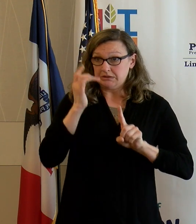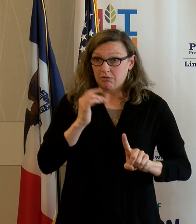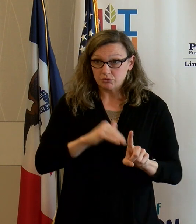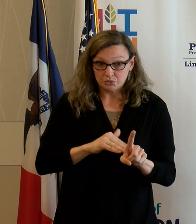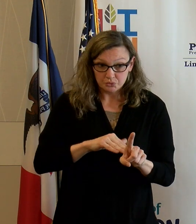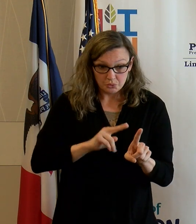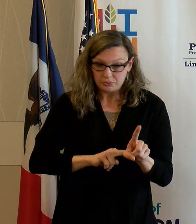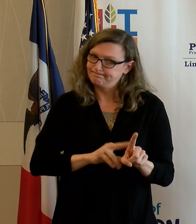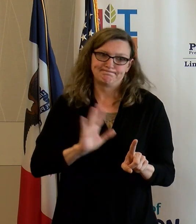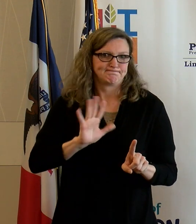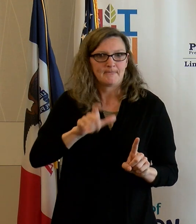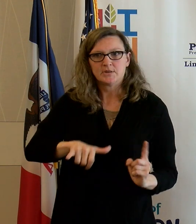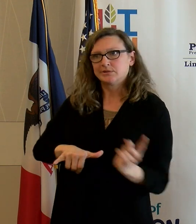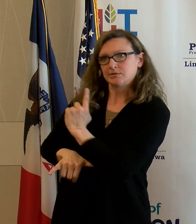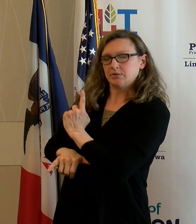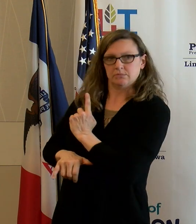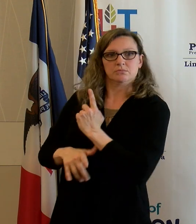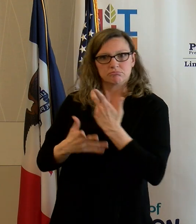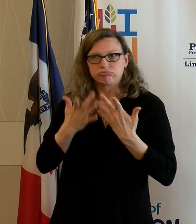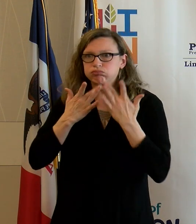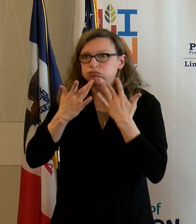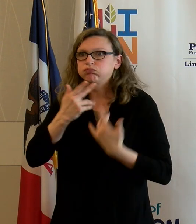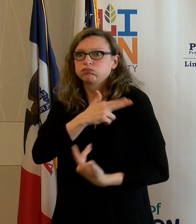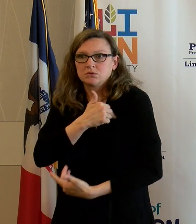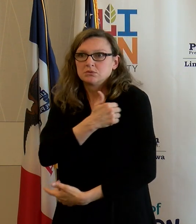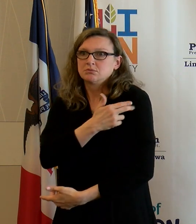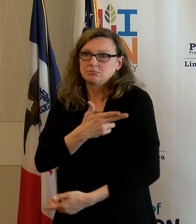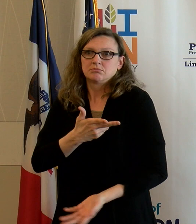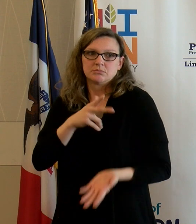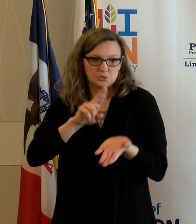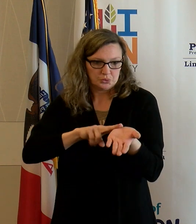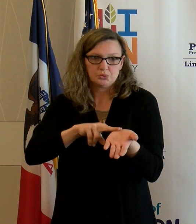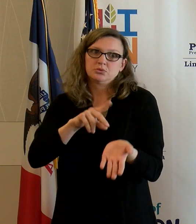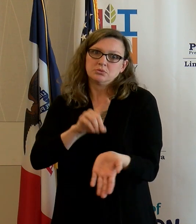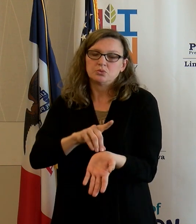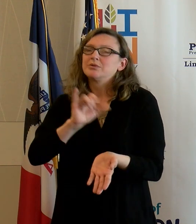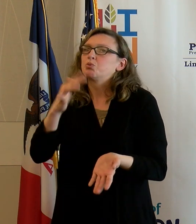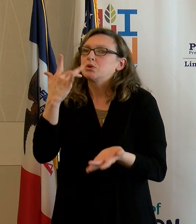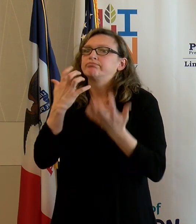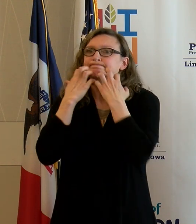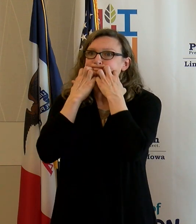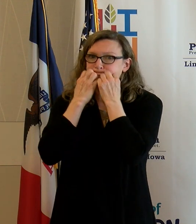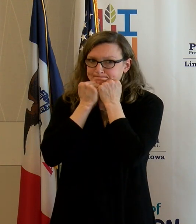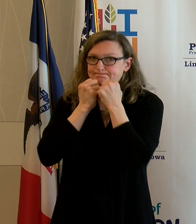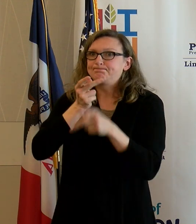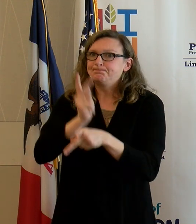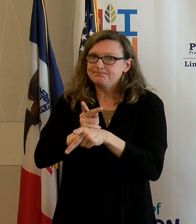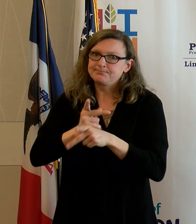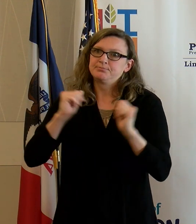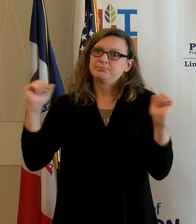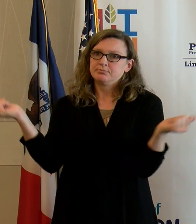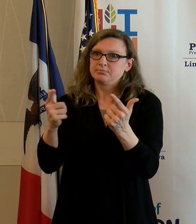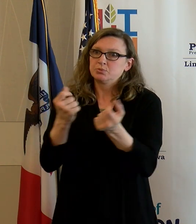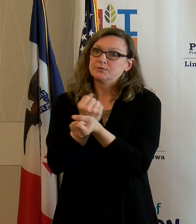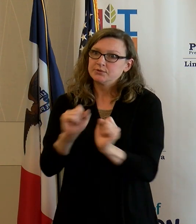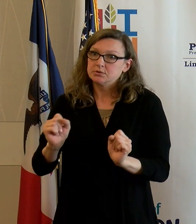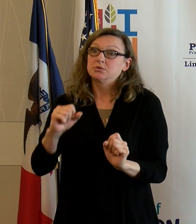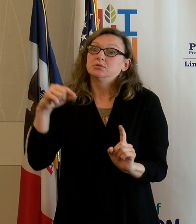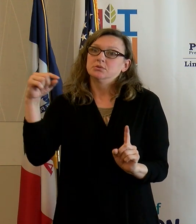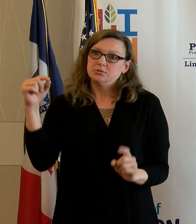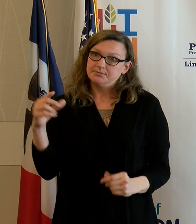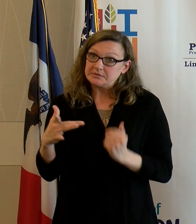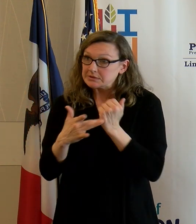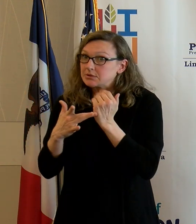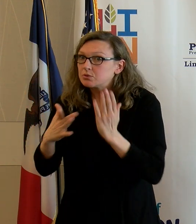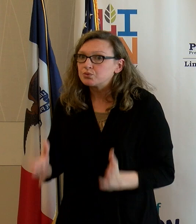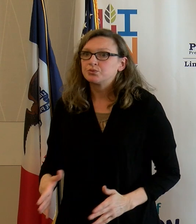home if possible. We need to keep our healthcare infrastructure. We need to keep our providers, our doctors, our nurses, our med techs, our CNAs,